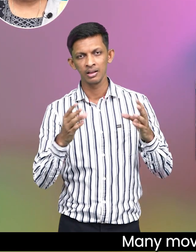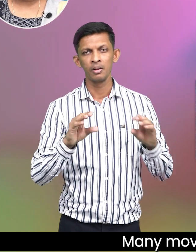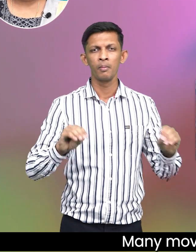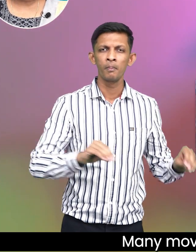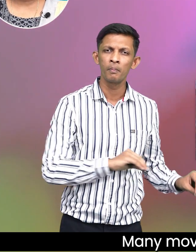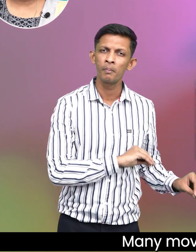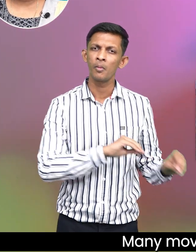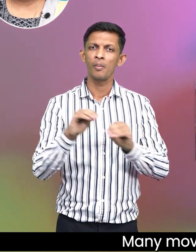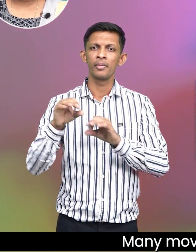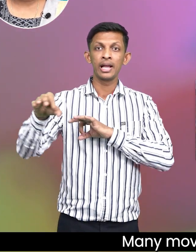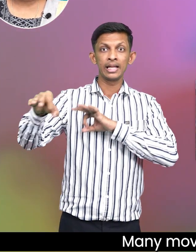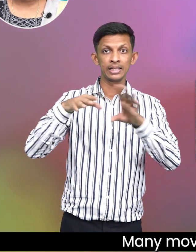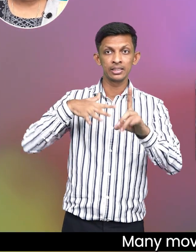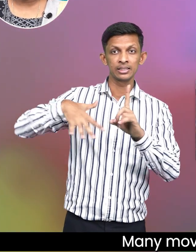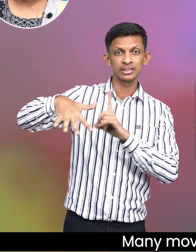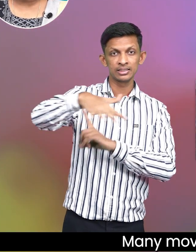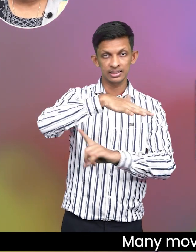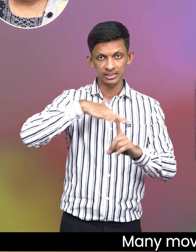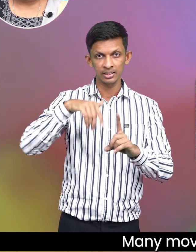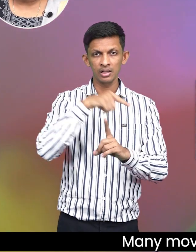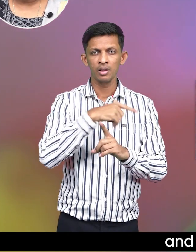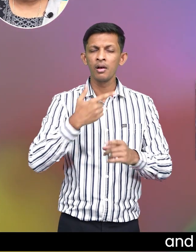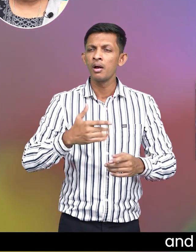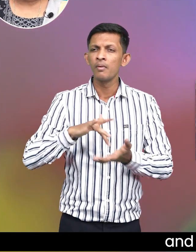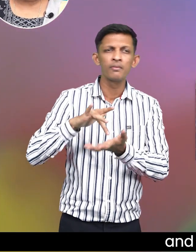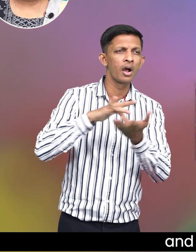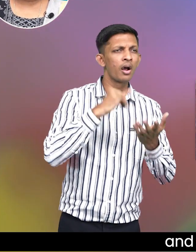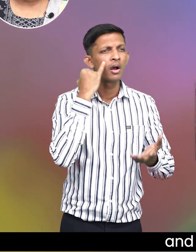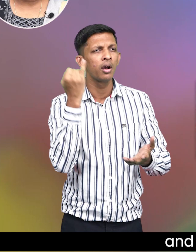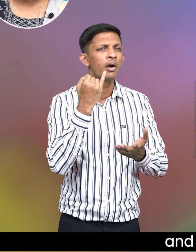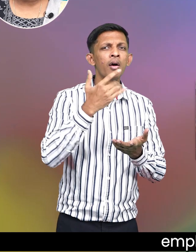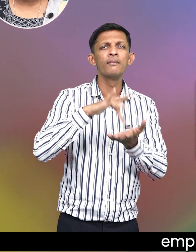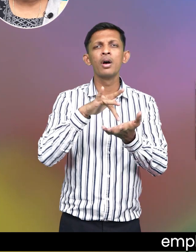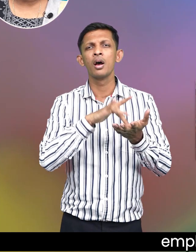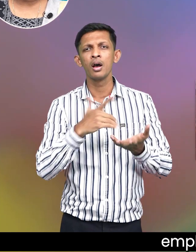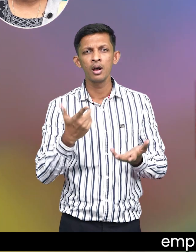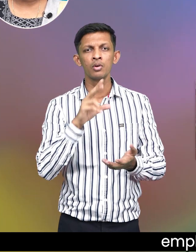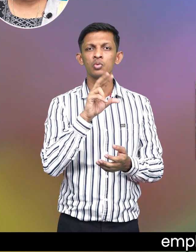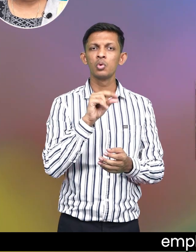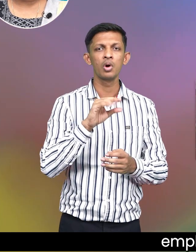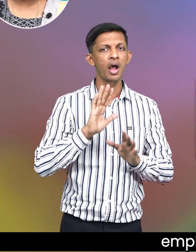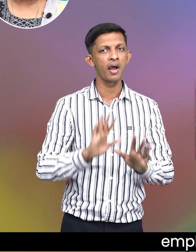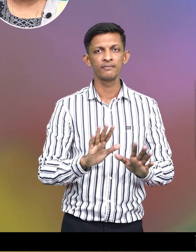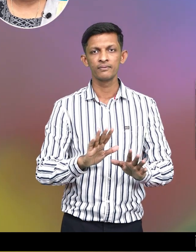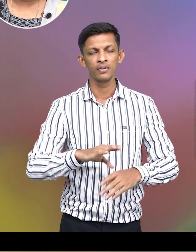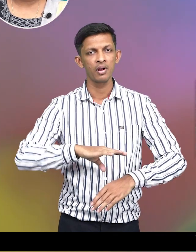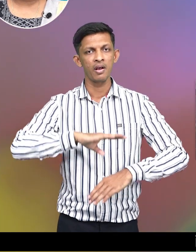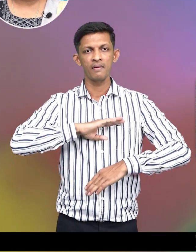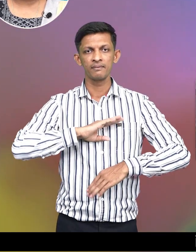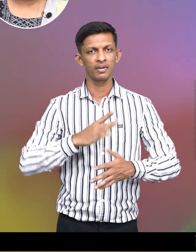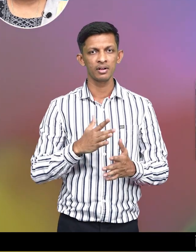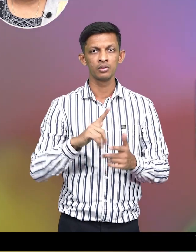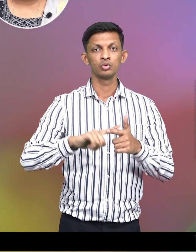Many move to urban areas to explore and not having adequate employment opportunities in the